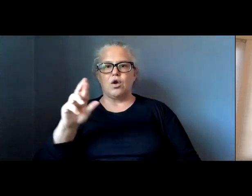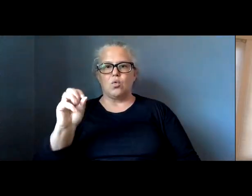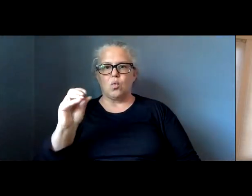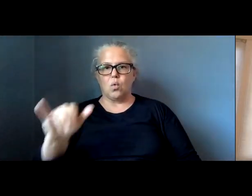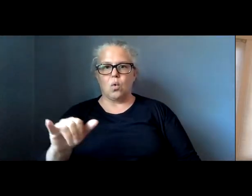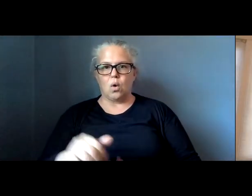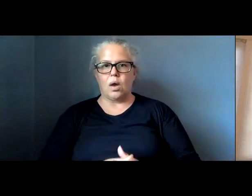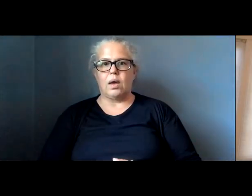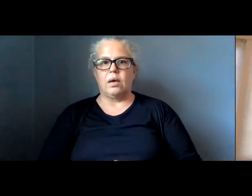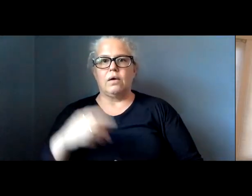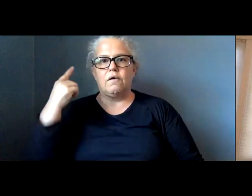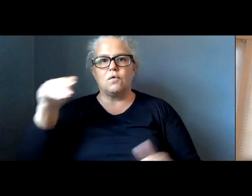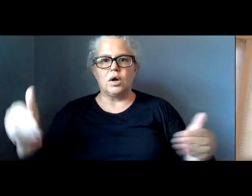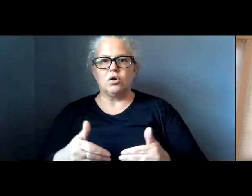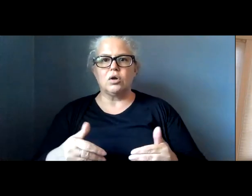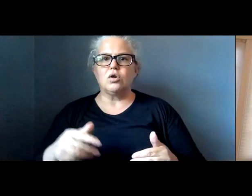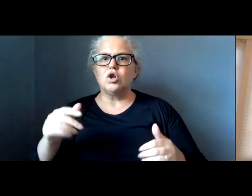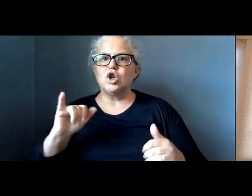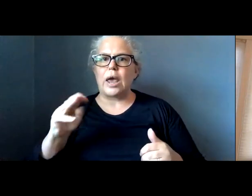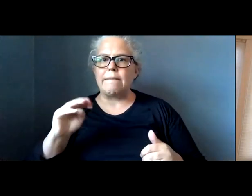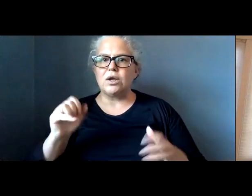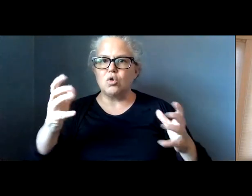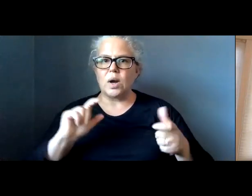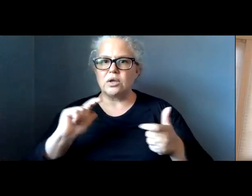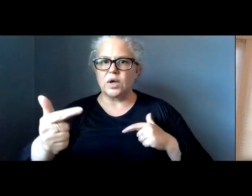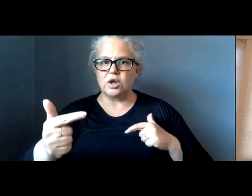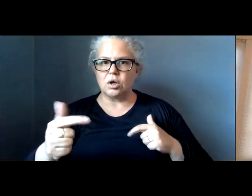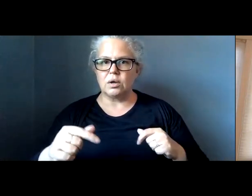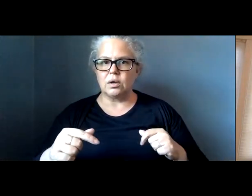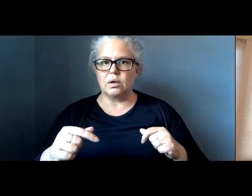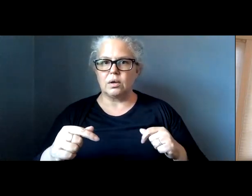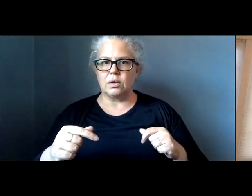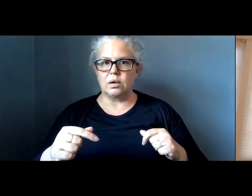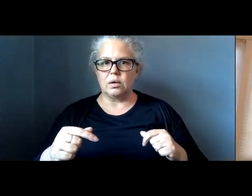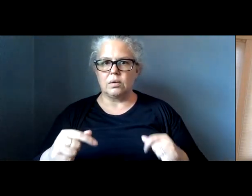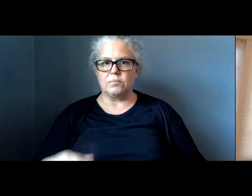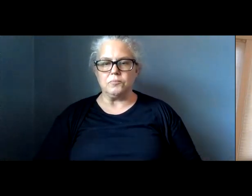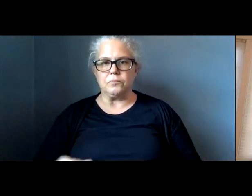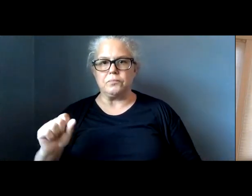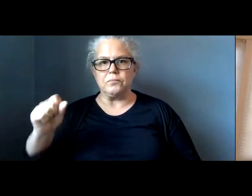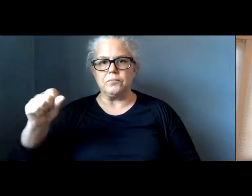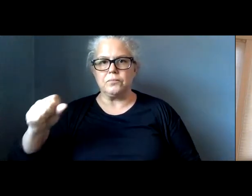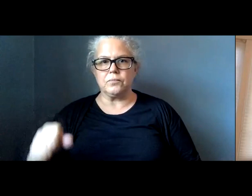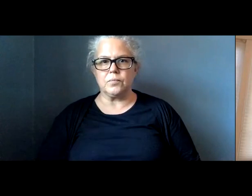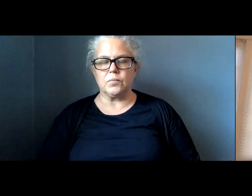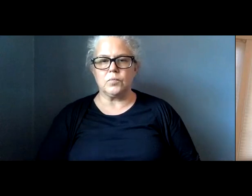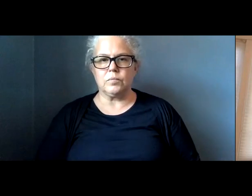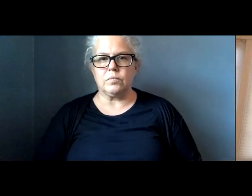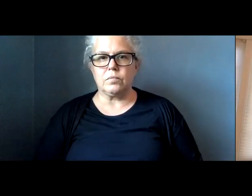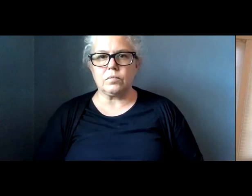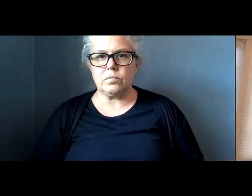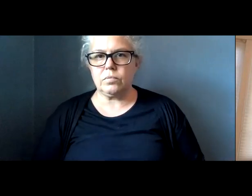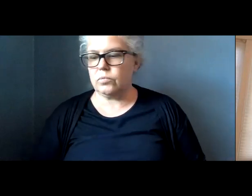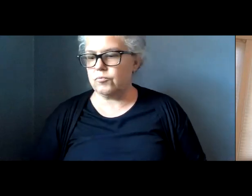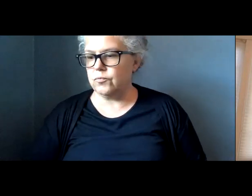brilliant introduction. I hope I live up to the next segment of the event tonight. I'm going to do a few